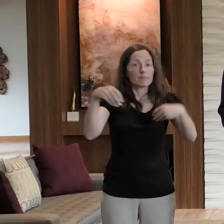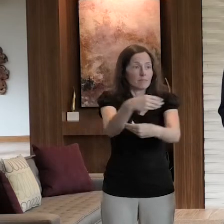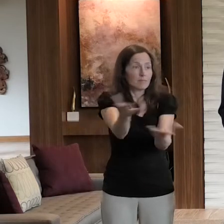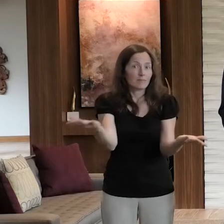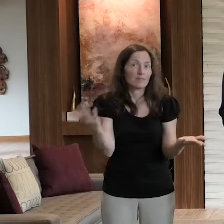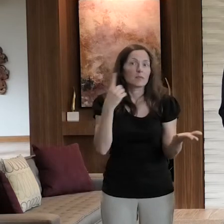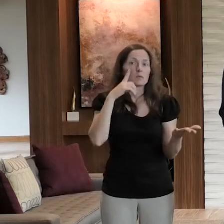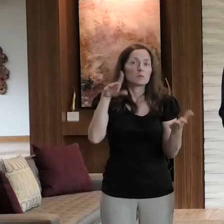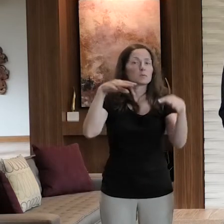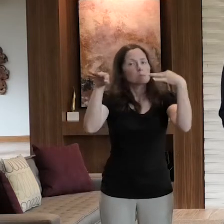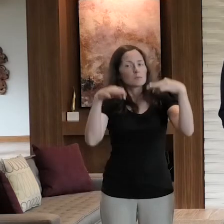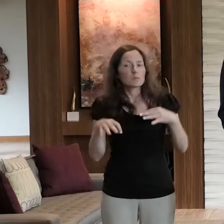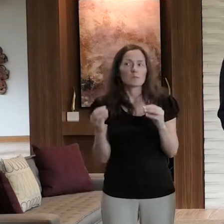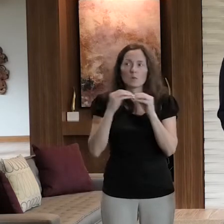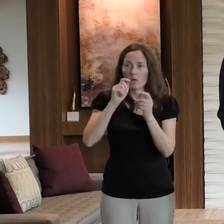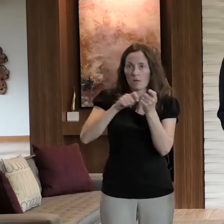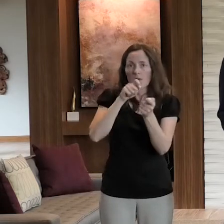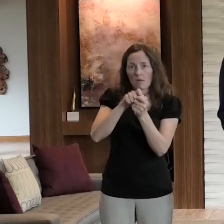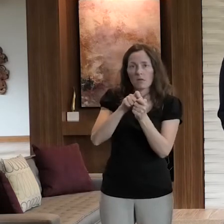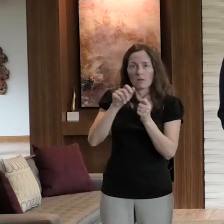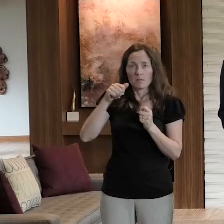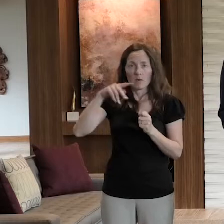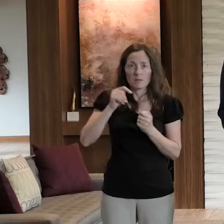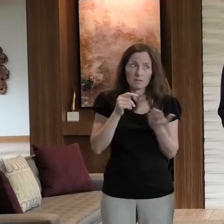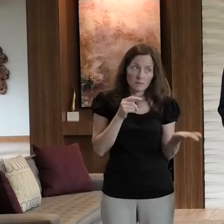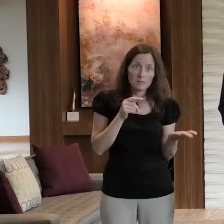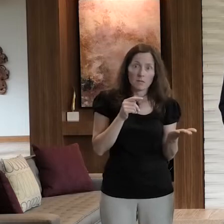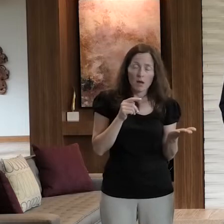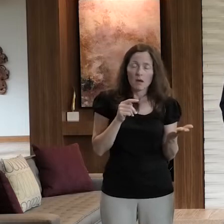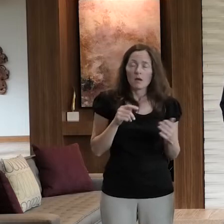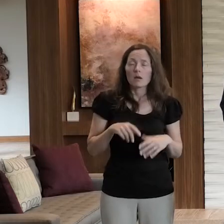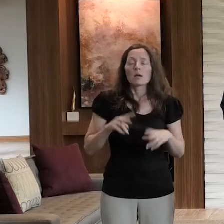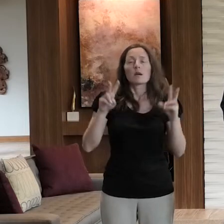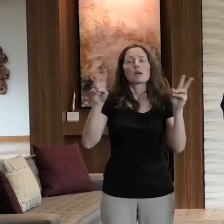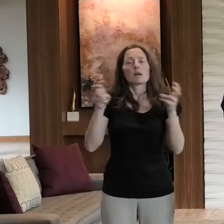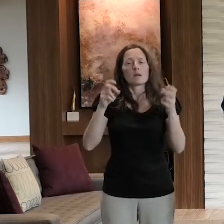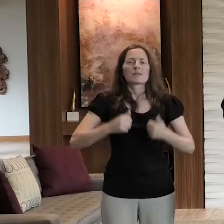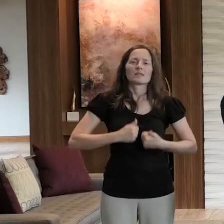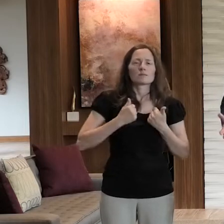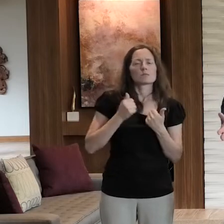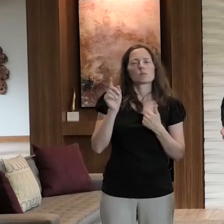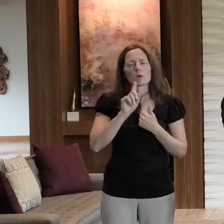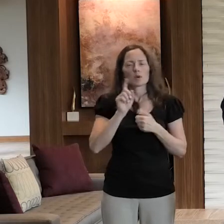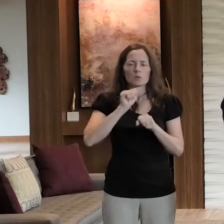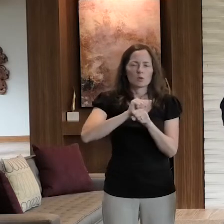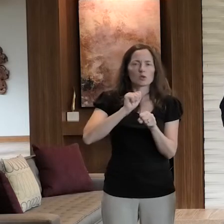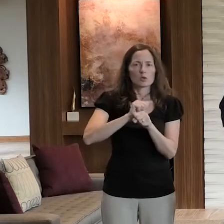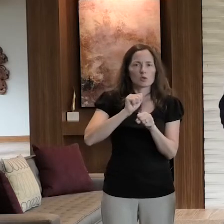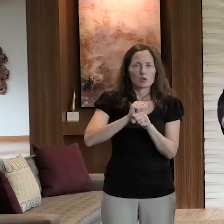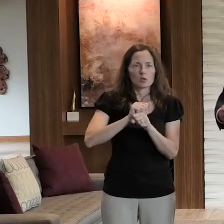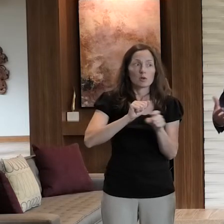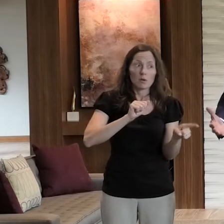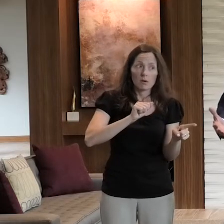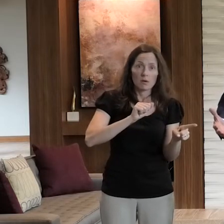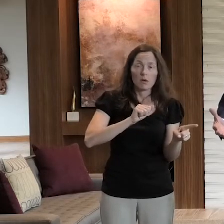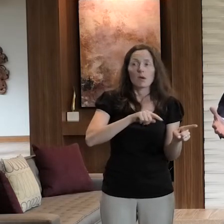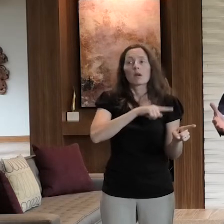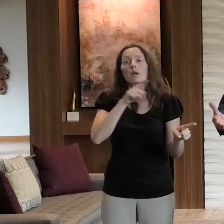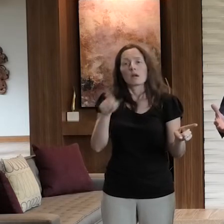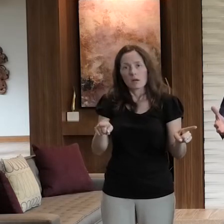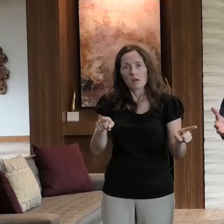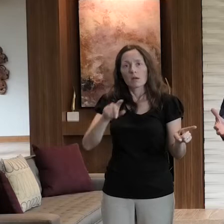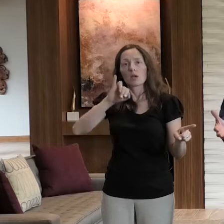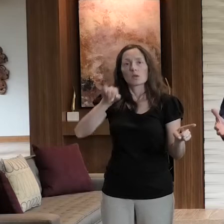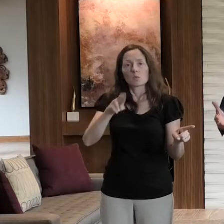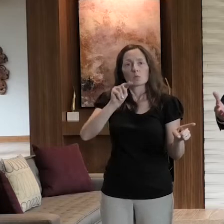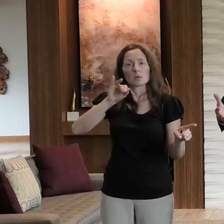about those apartments. But with the Live Where You Work program and with the Juniper Apartments coming online in January, we will have a full spectrum